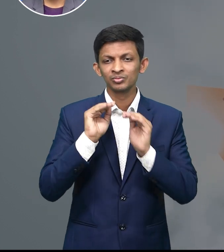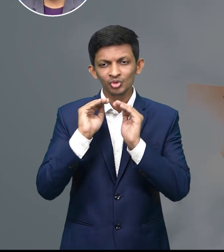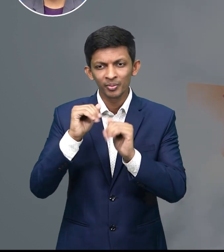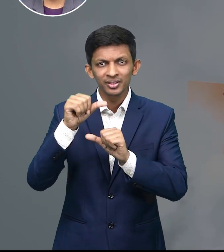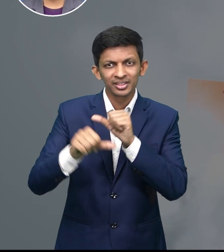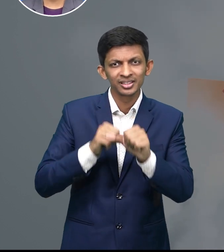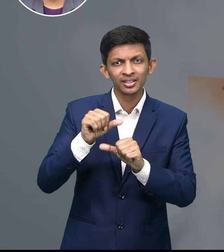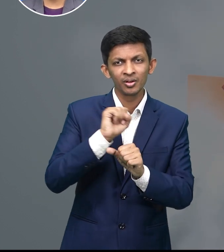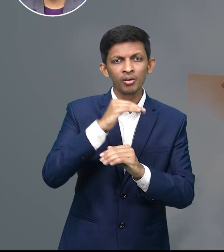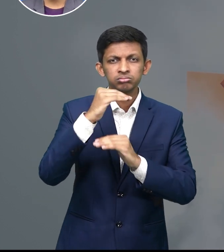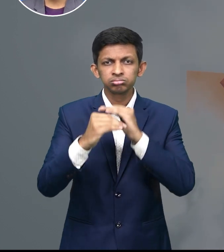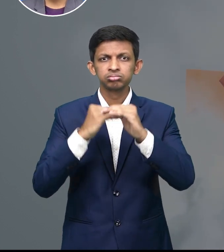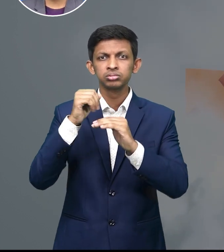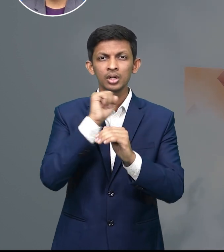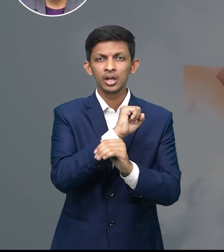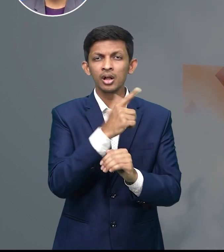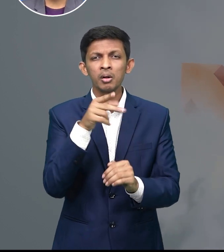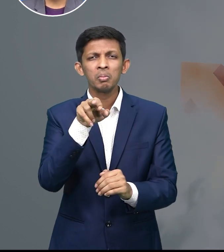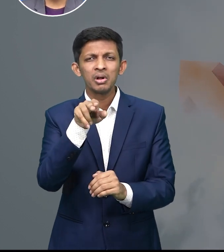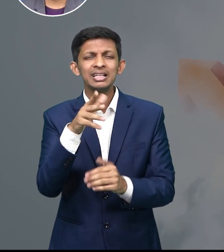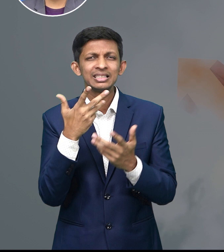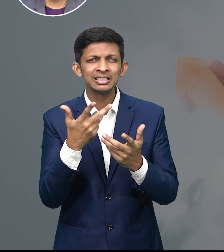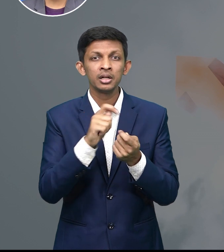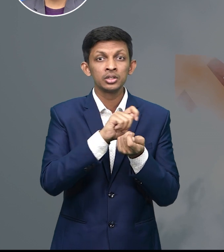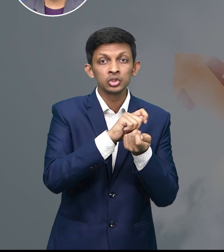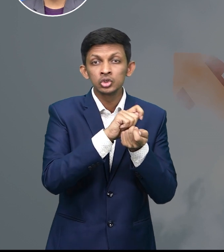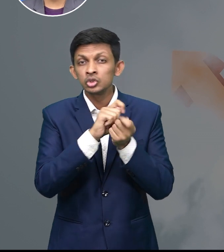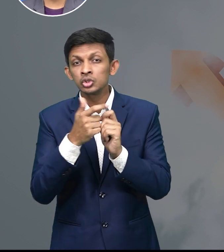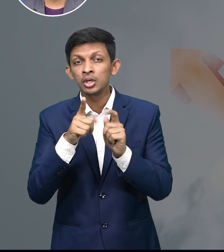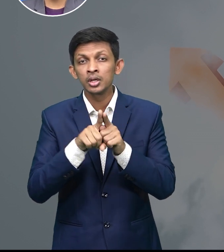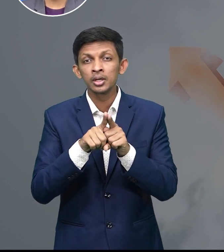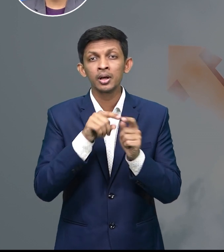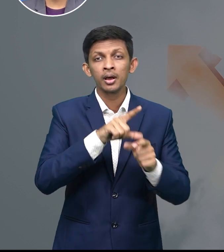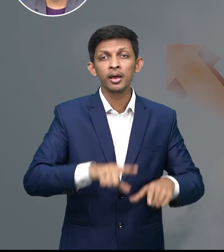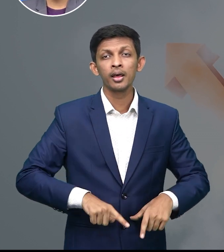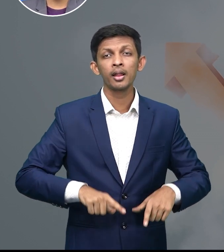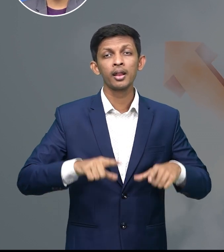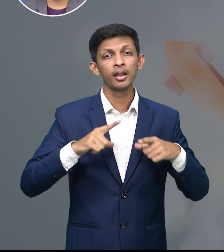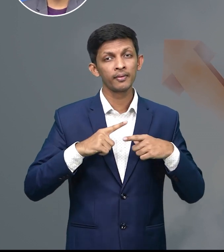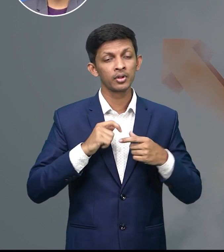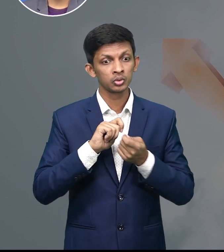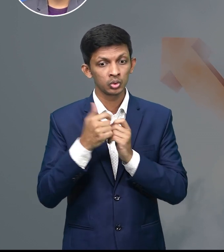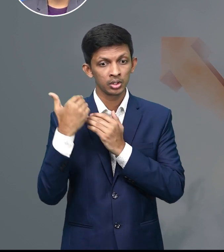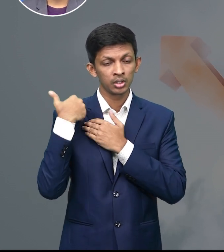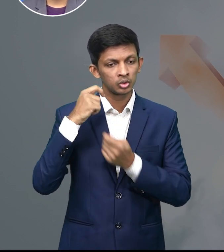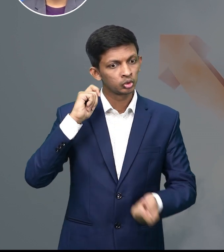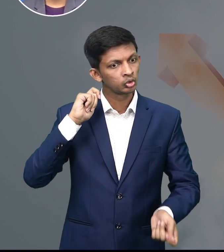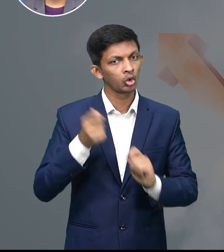Thus, sustainable development implies a change in all aspects of life.